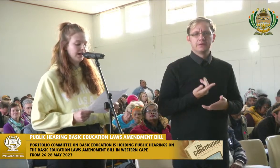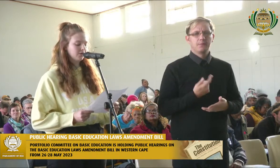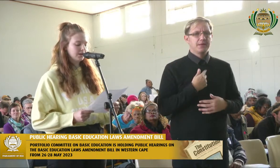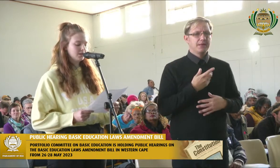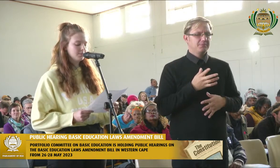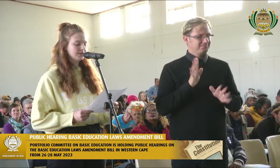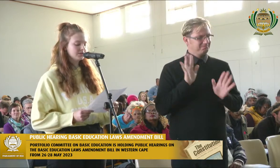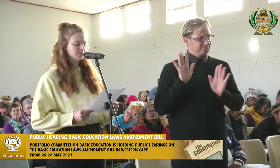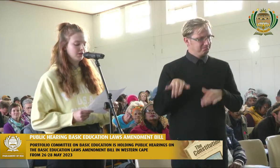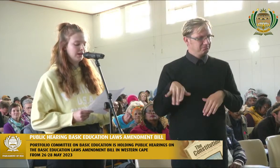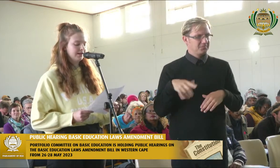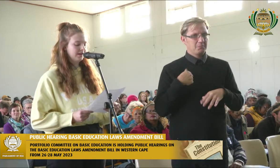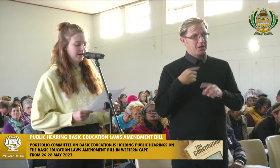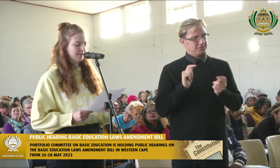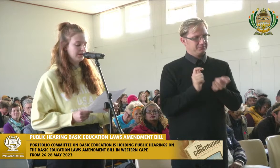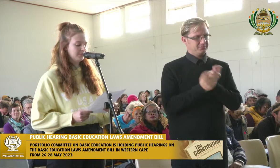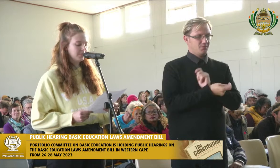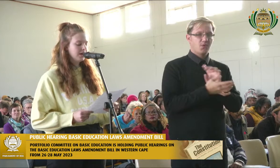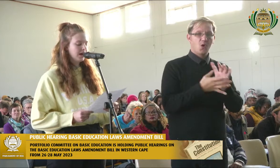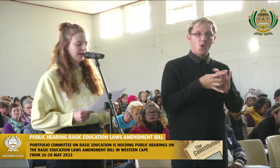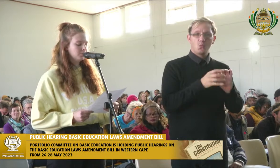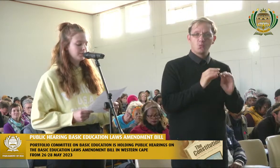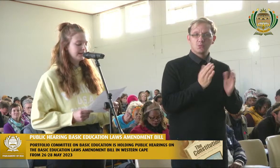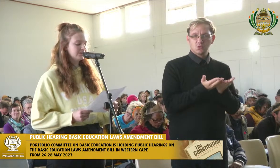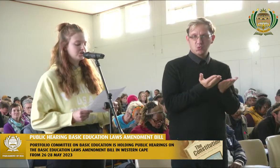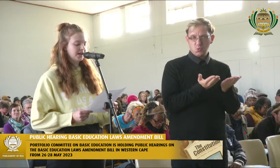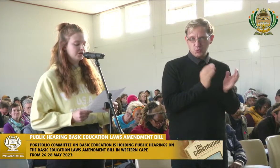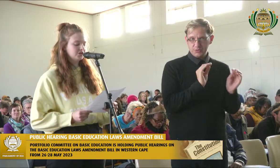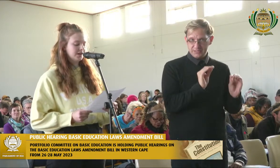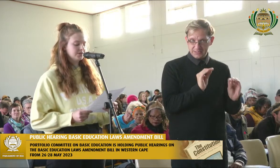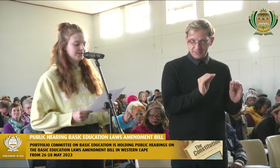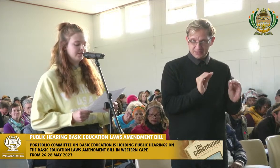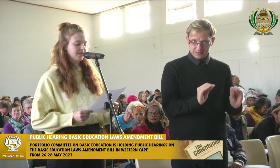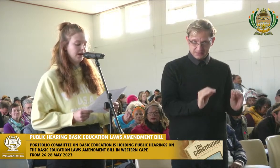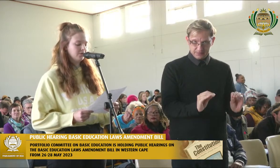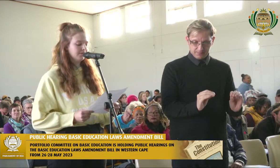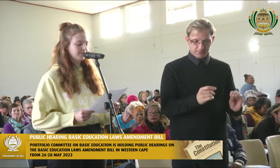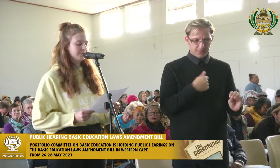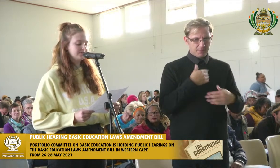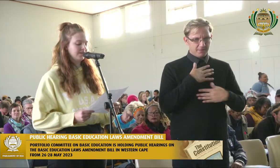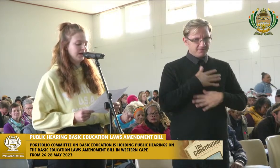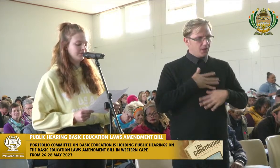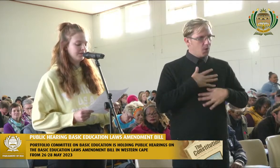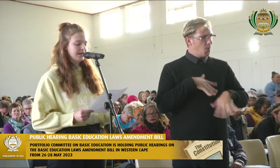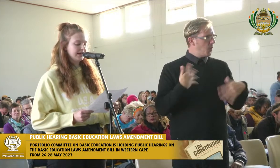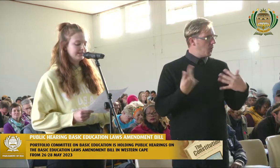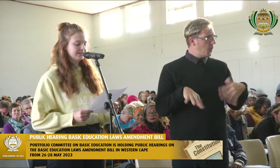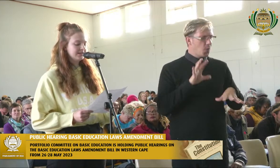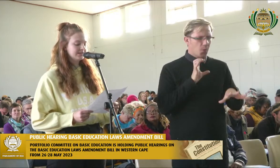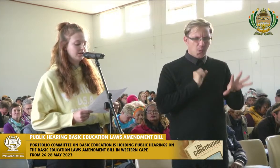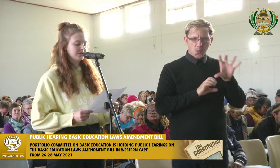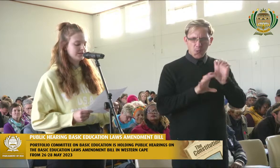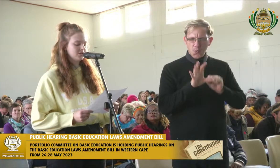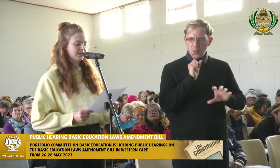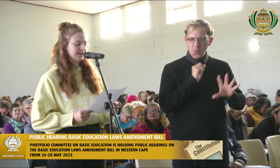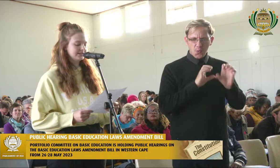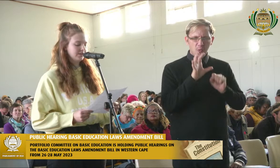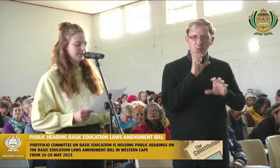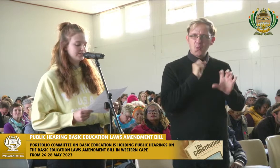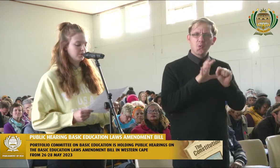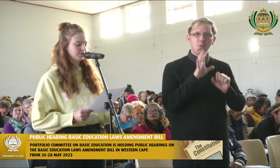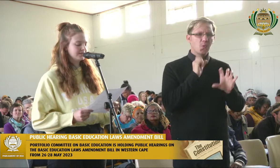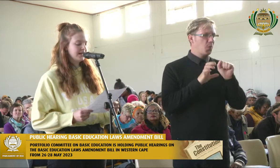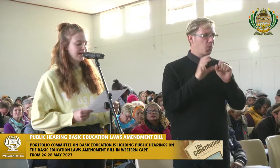depressed, angry, miserable, and unhappy, I completely changed and was devouring Famous Five and C.S. Lewis'